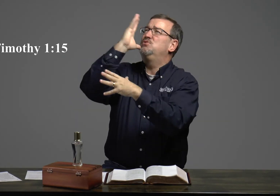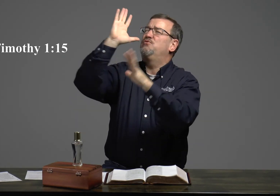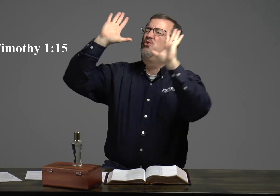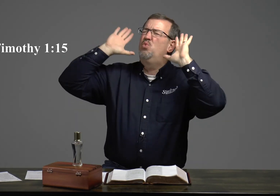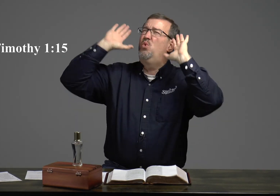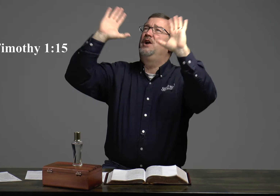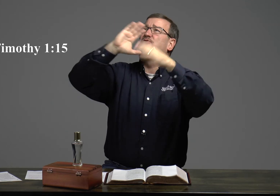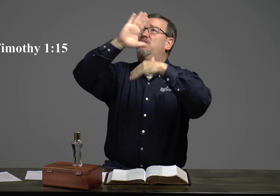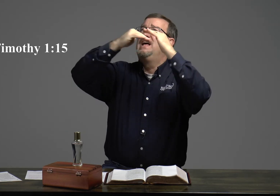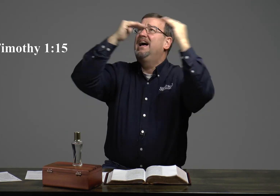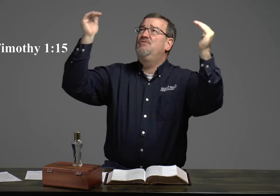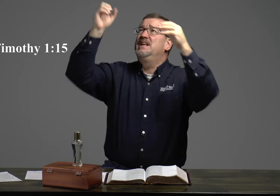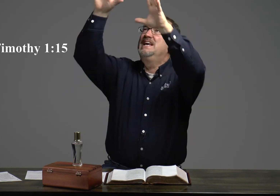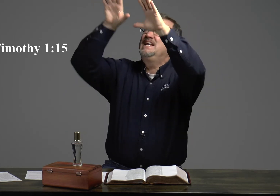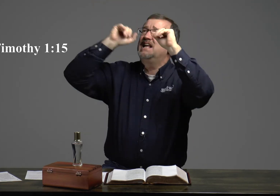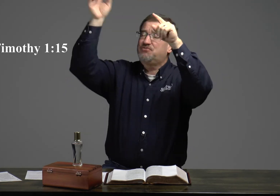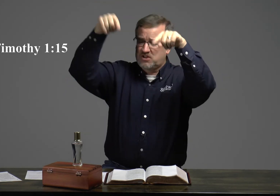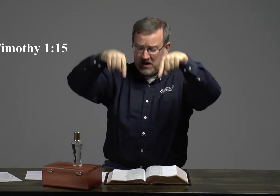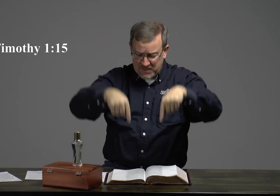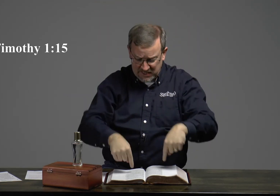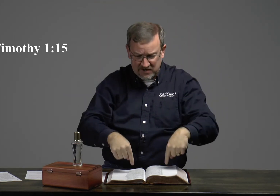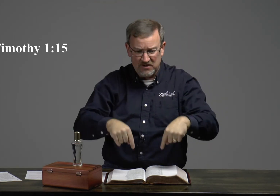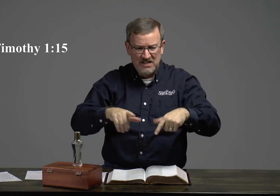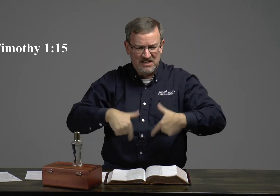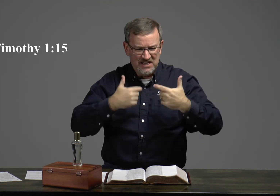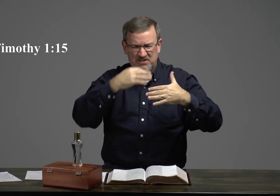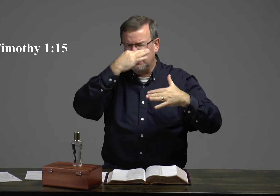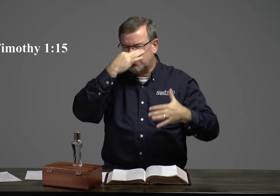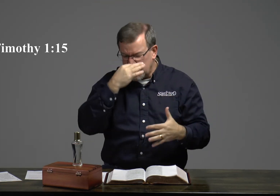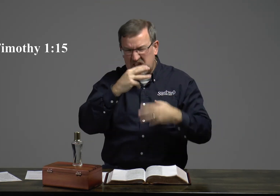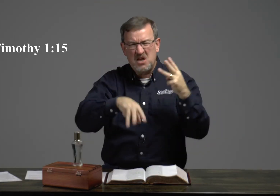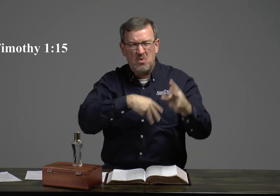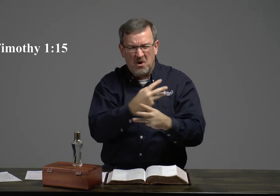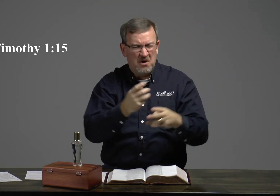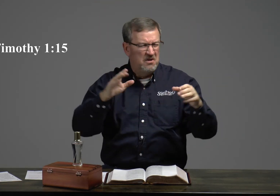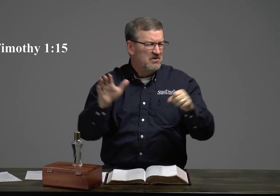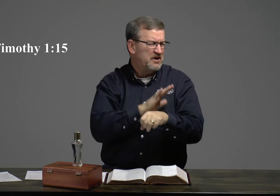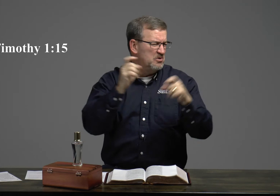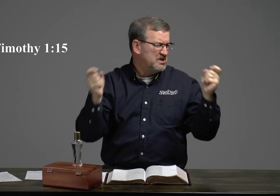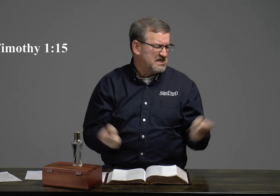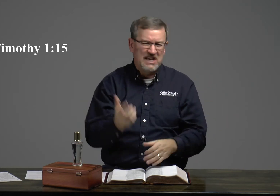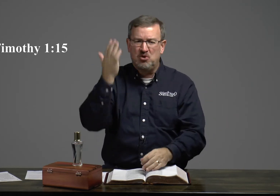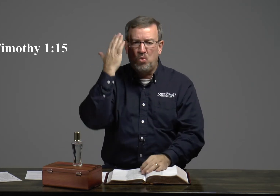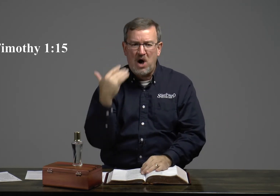beautiful, wonderful heaven. He left to come here to live in this stinking world filled with sin.